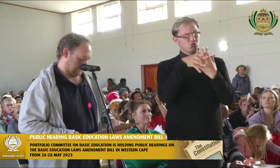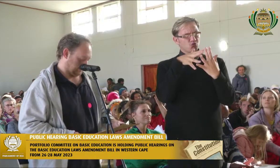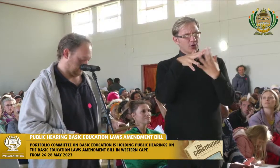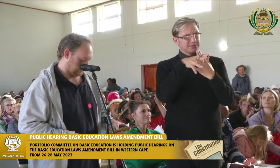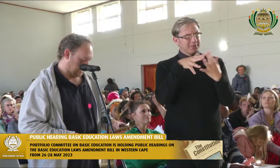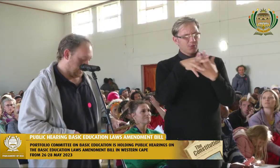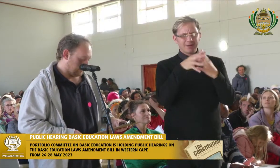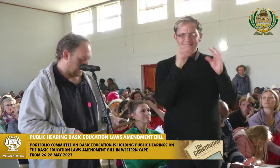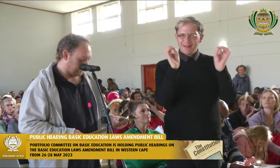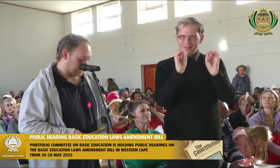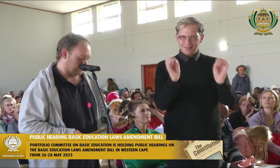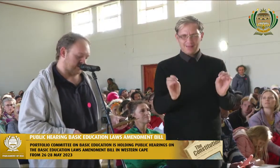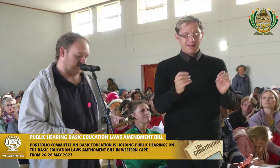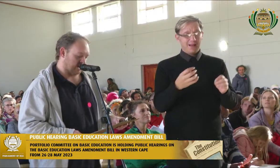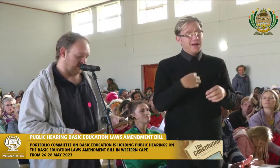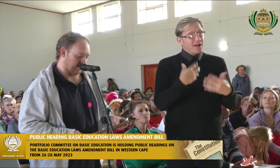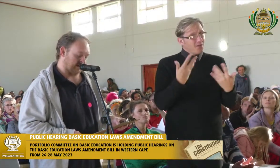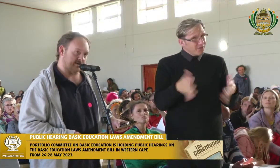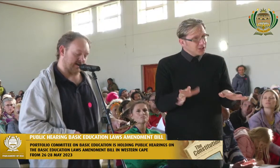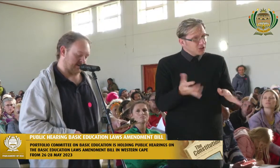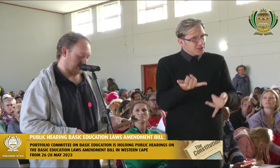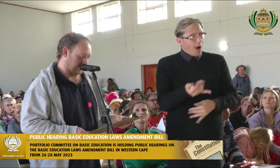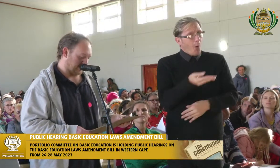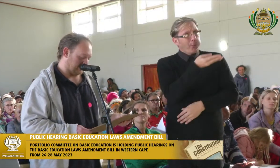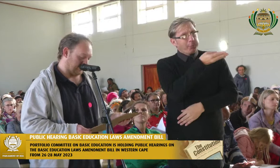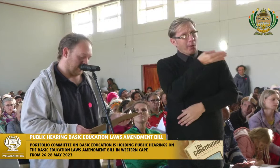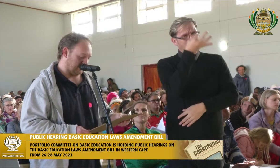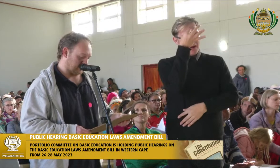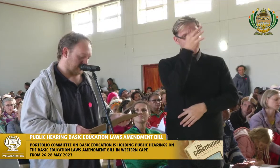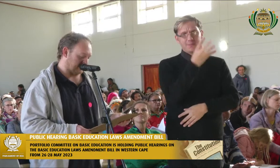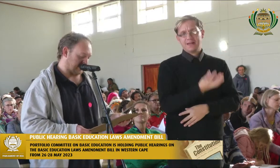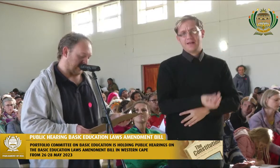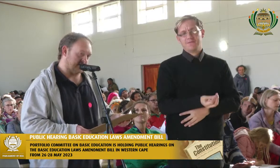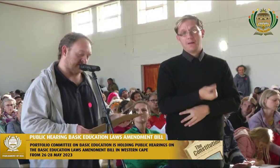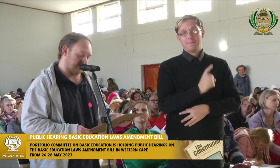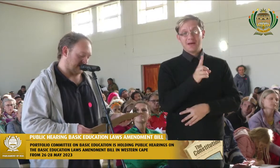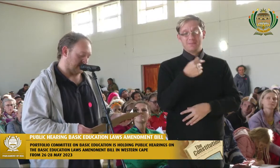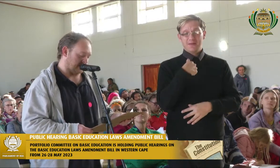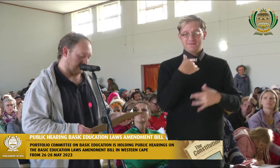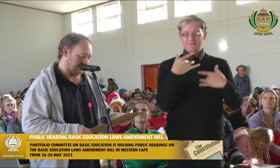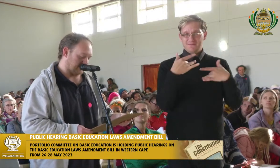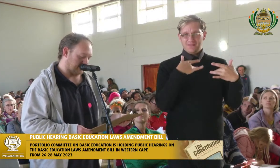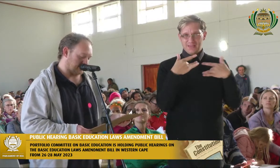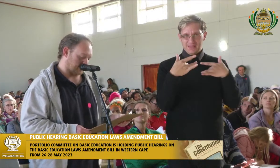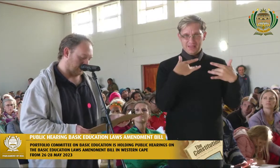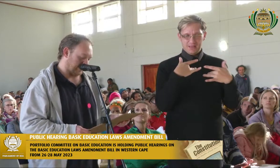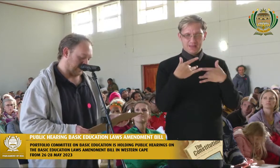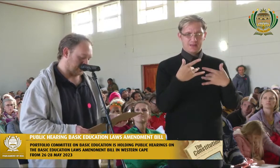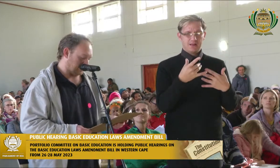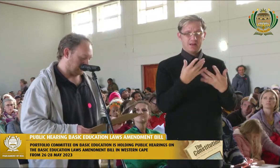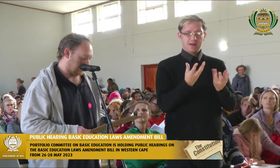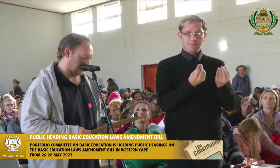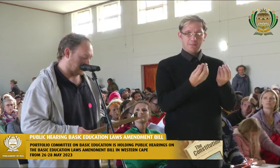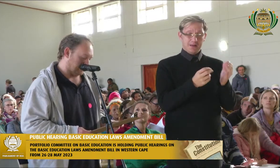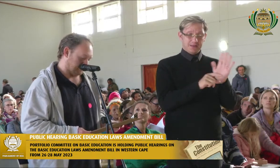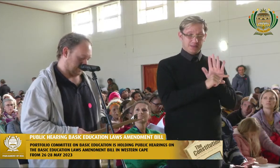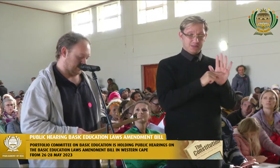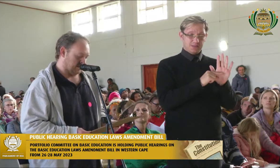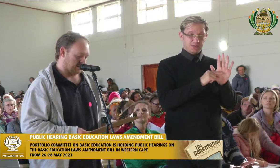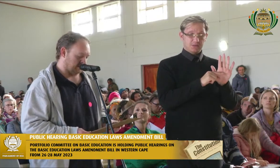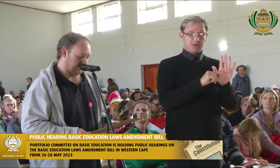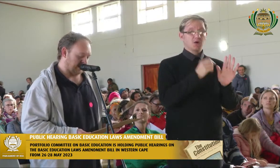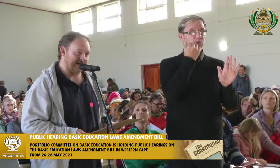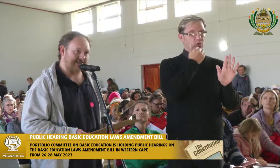already. Perhaps the most alarming is Section 25, which gives the HOD authority to dissolve SGBs at a